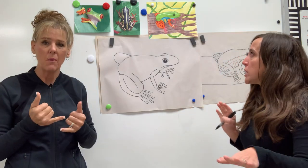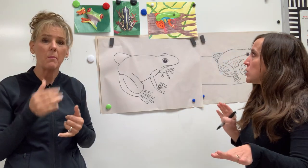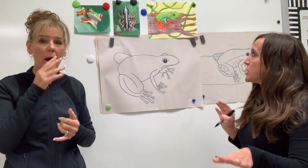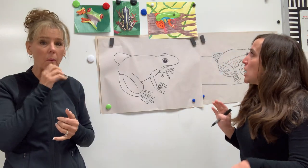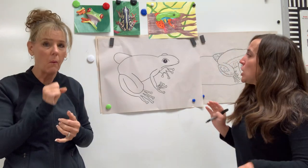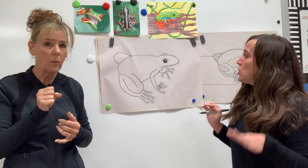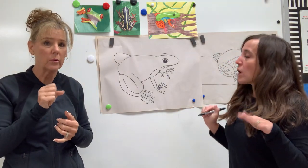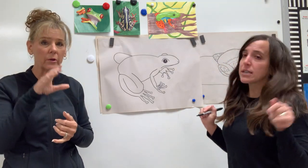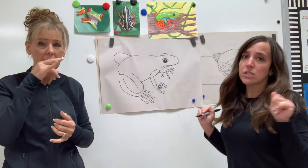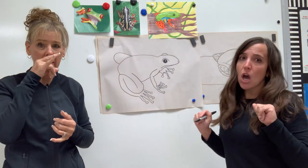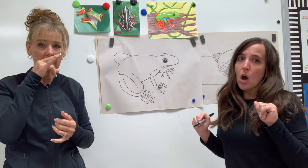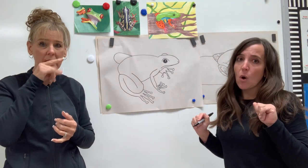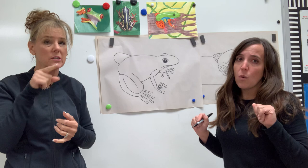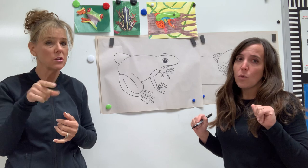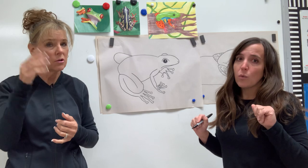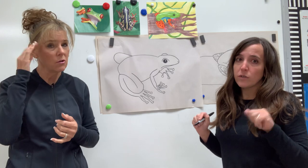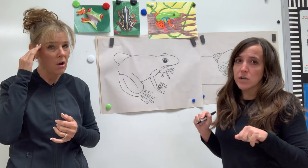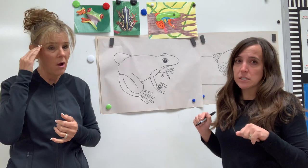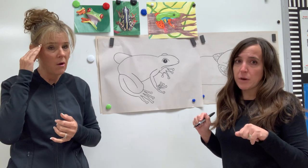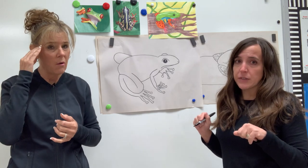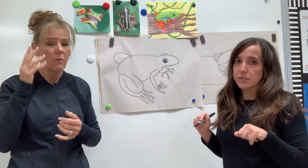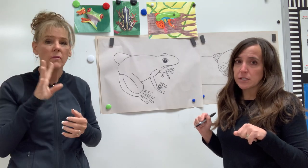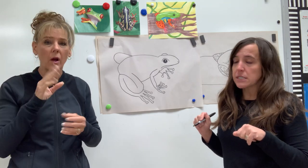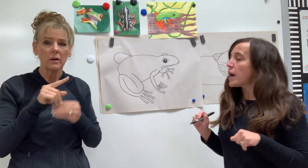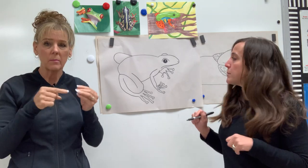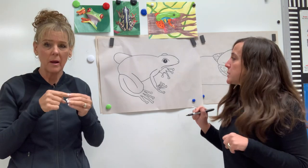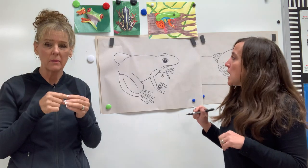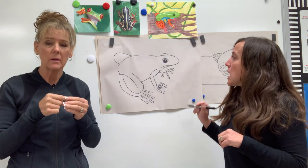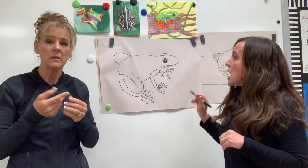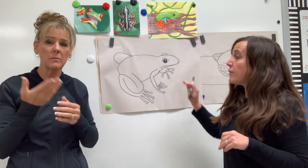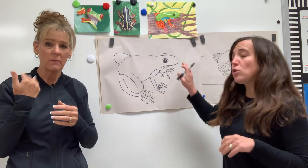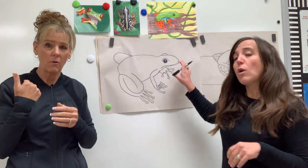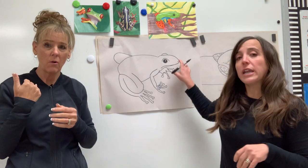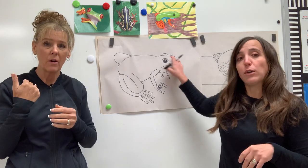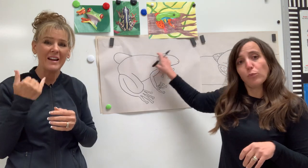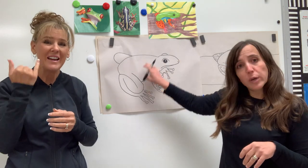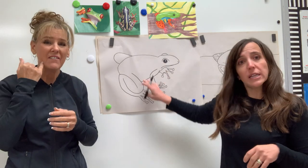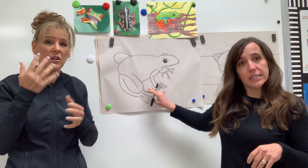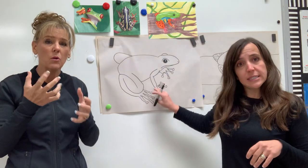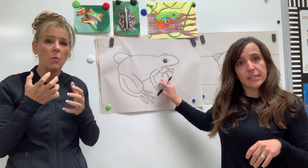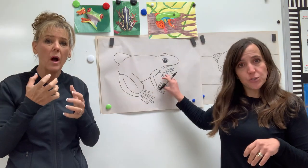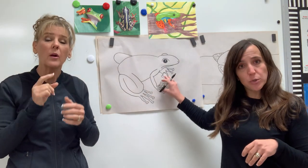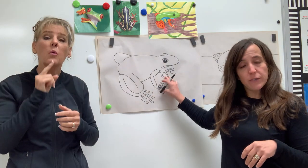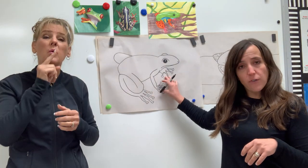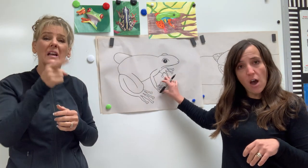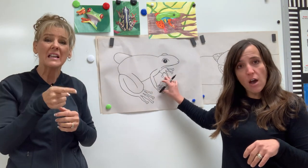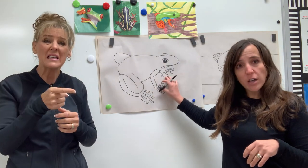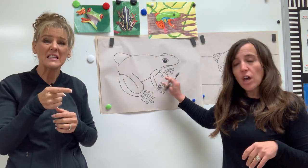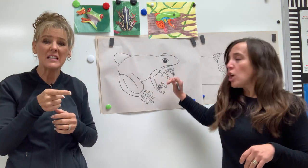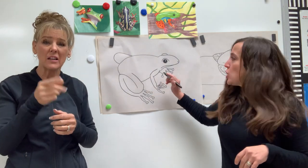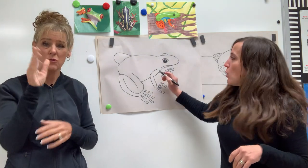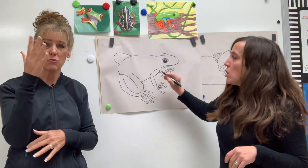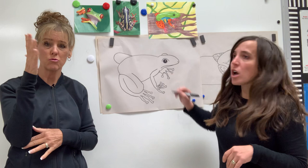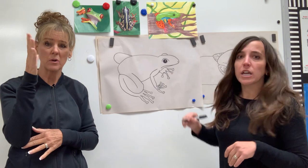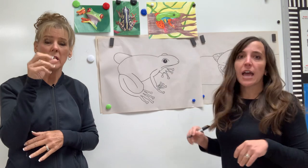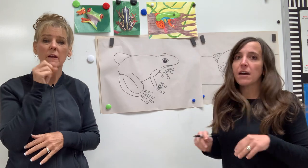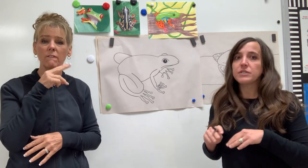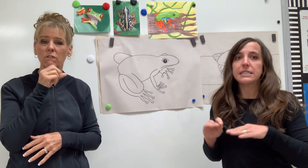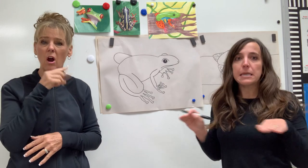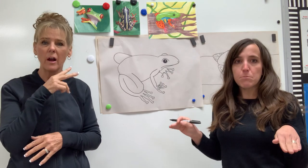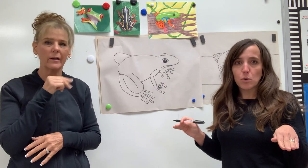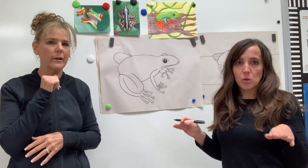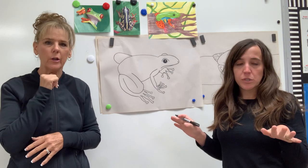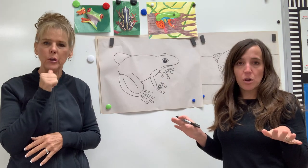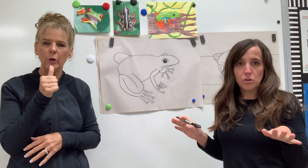older warriors, you guys know, we've talked about this lots of times, if you want a realistic tree frog, you are not gonna